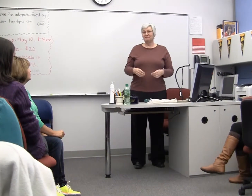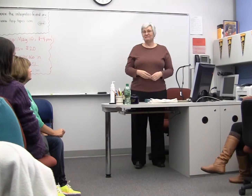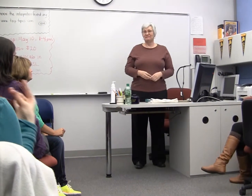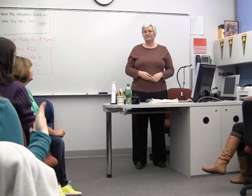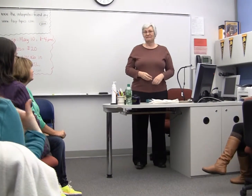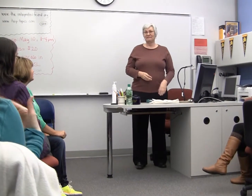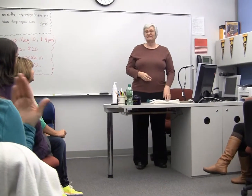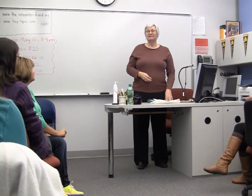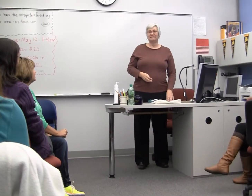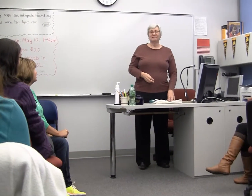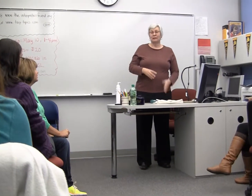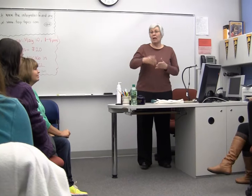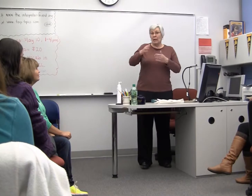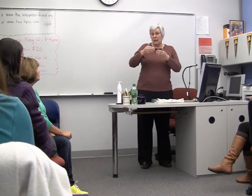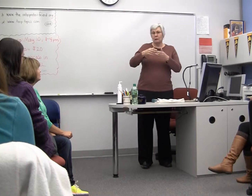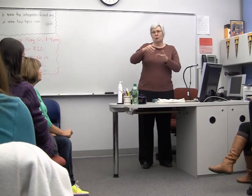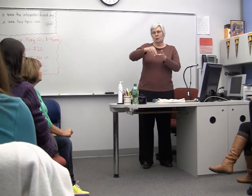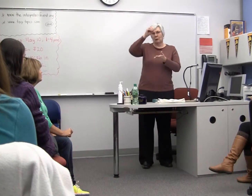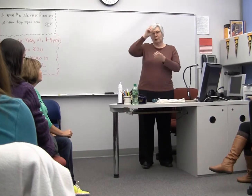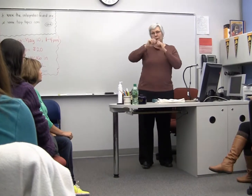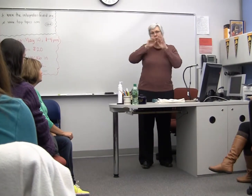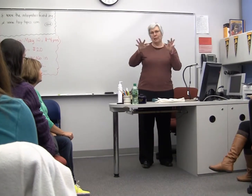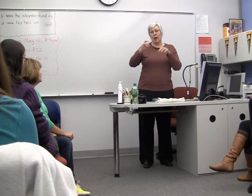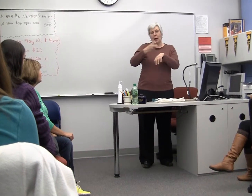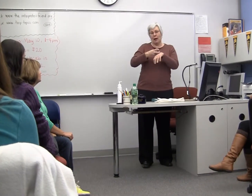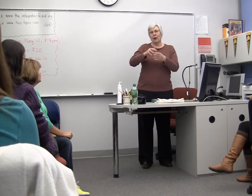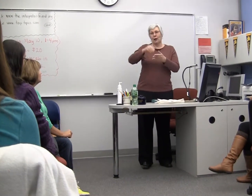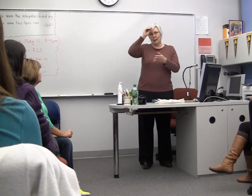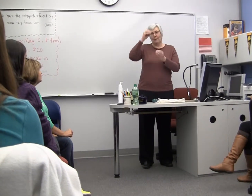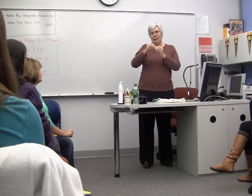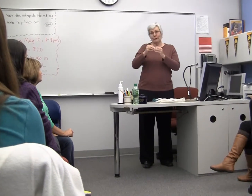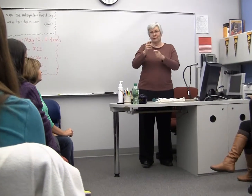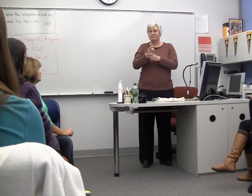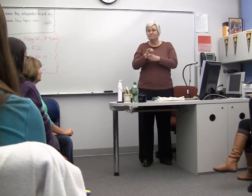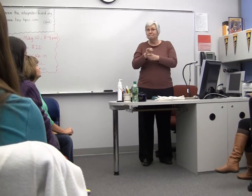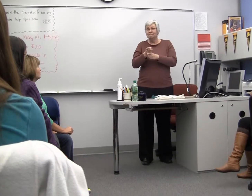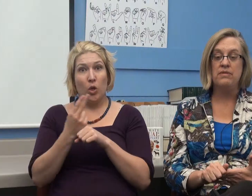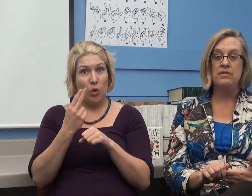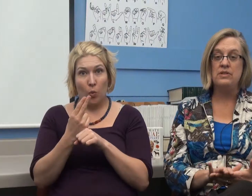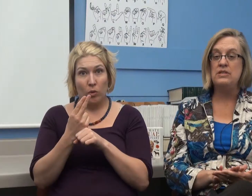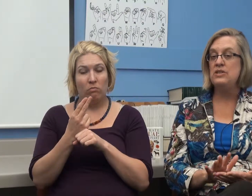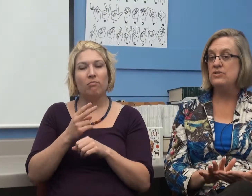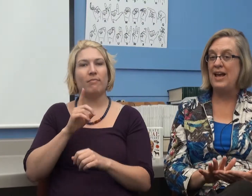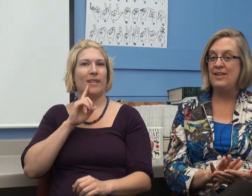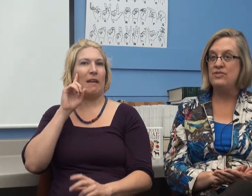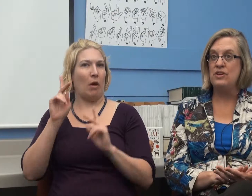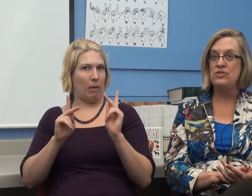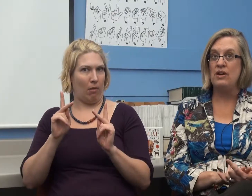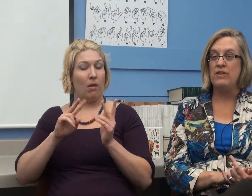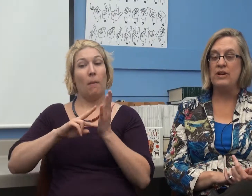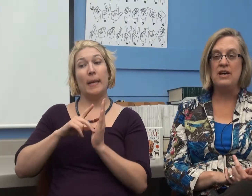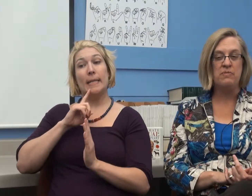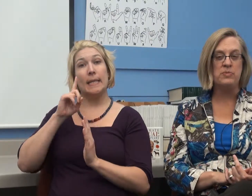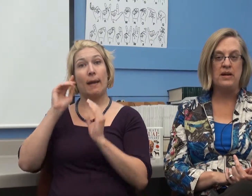So since ASL is, our American Sign Language, is the native language of our deaf teachers, it adds